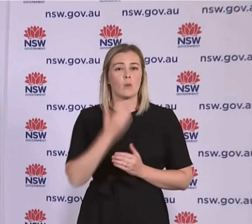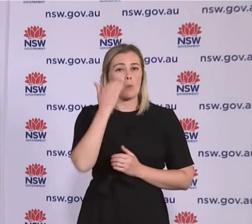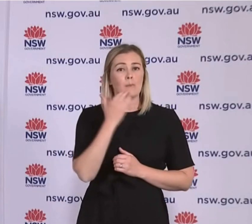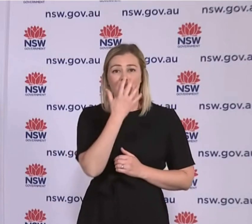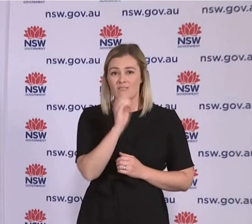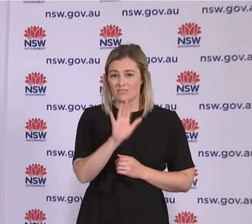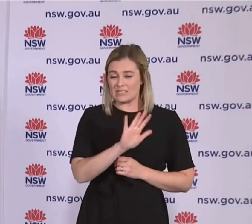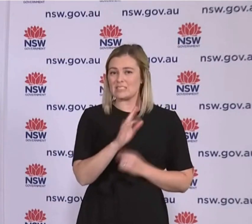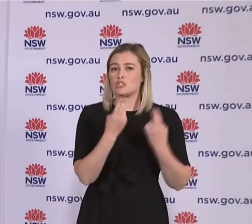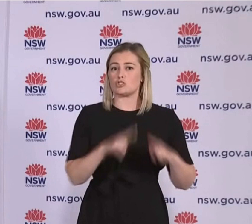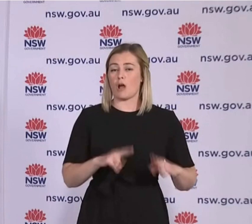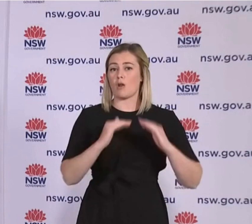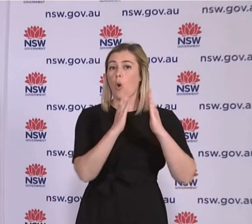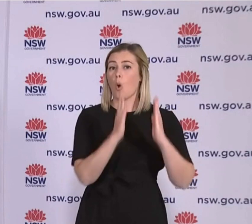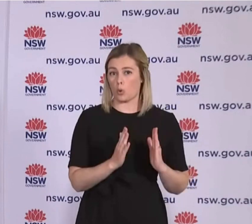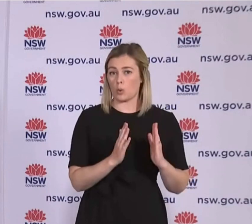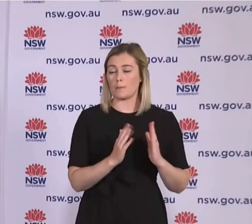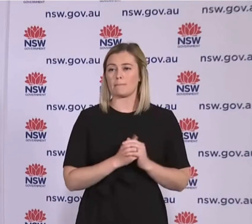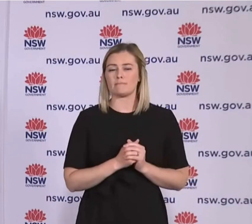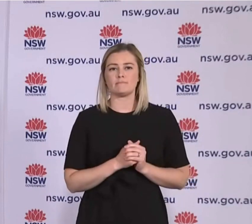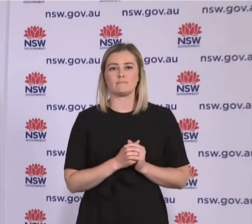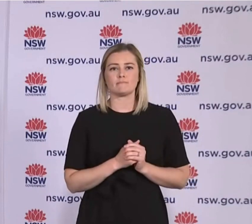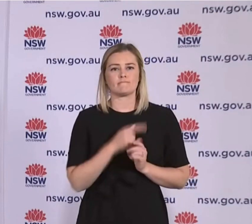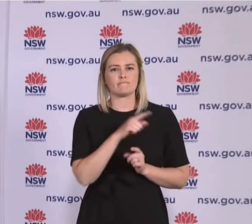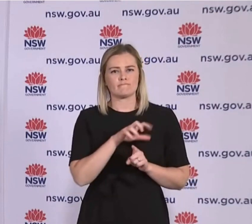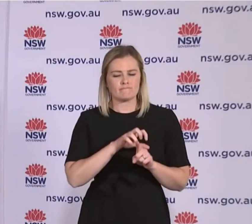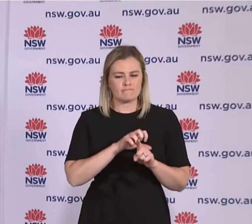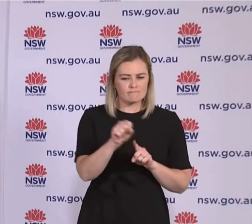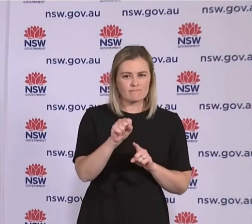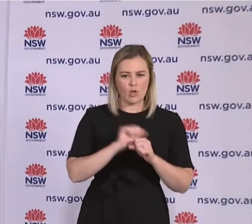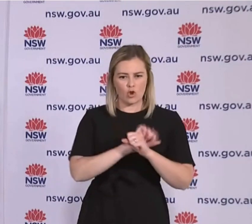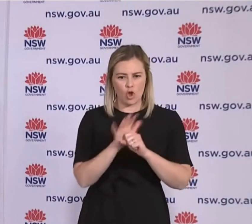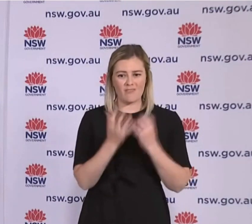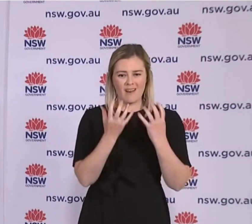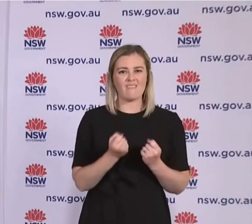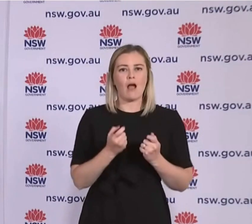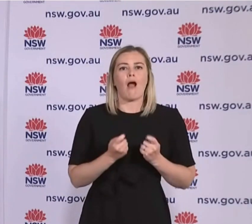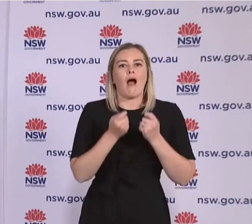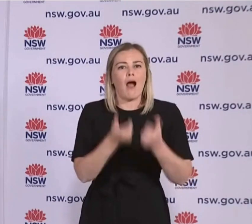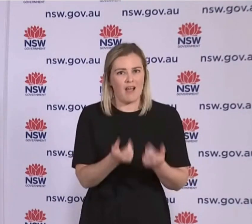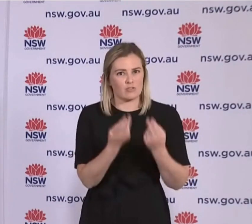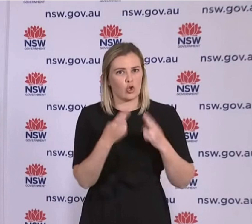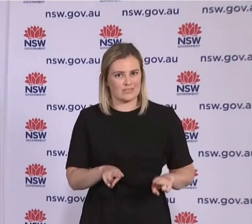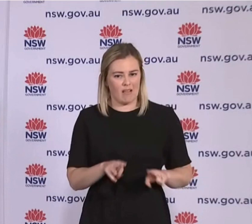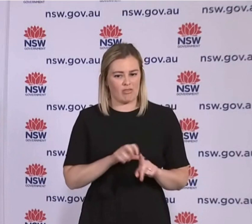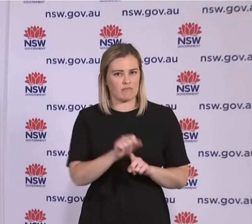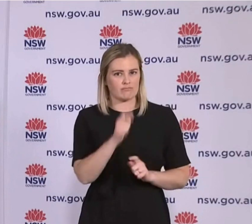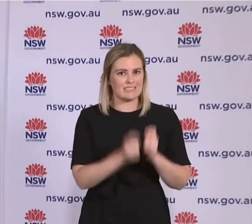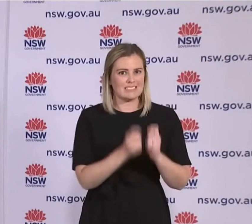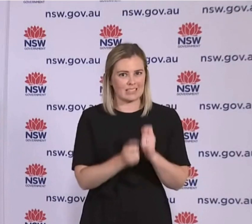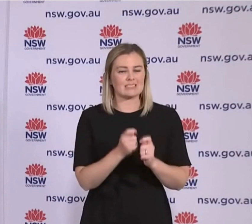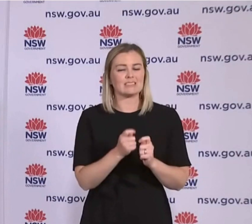Sydney died at home. Her infection was diagnosed following her death, and that will be that is under the